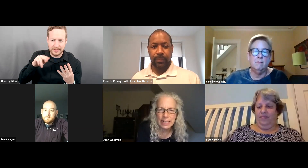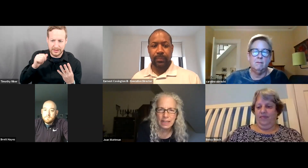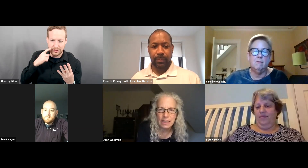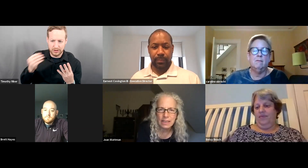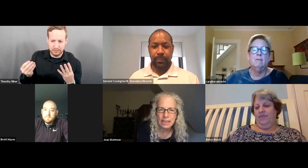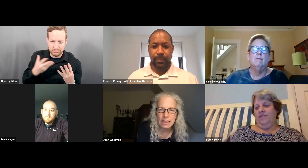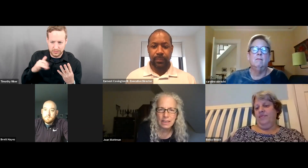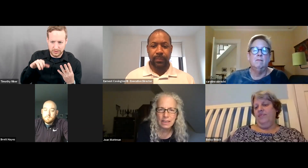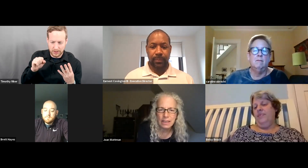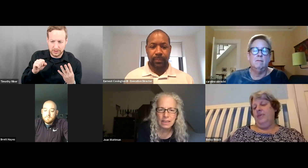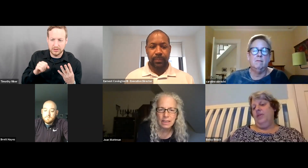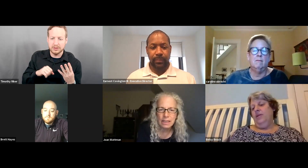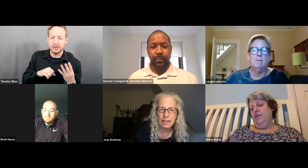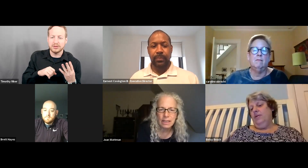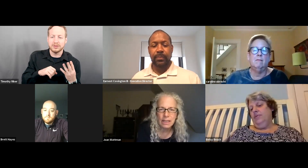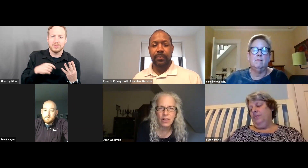Tina.